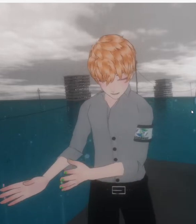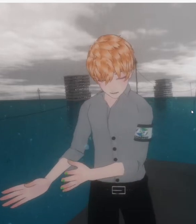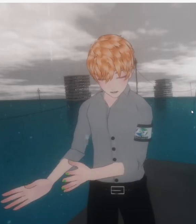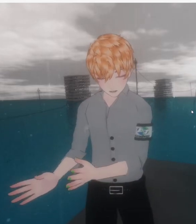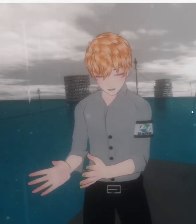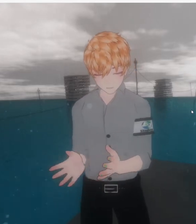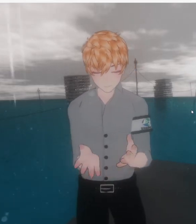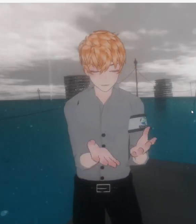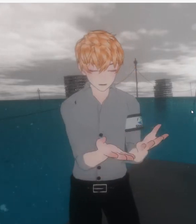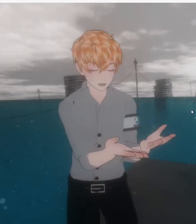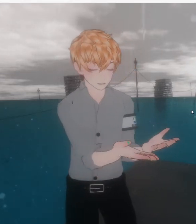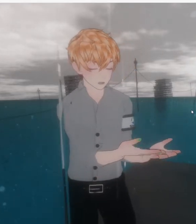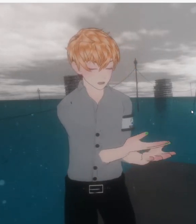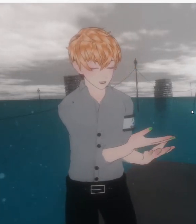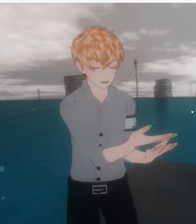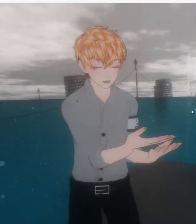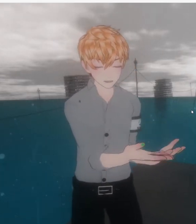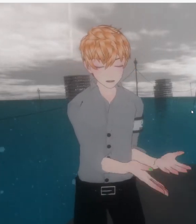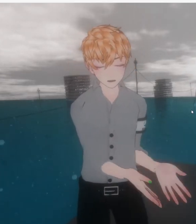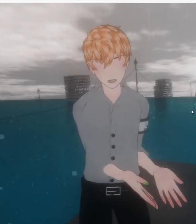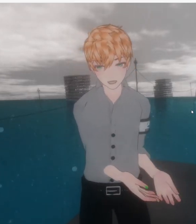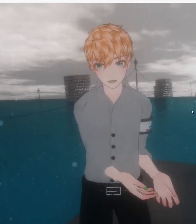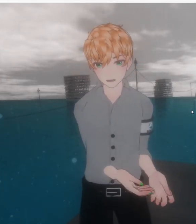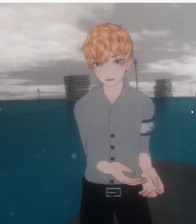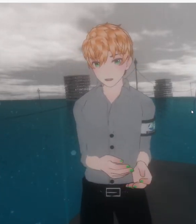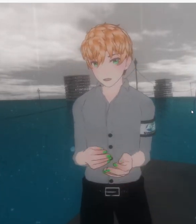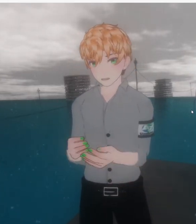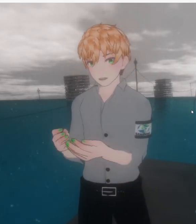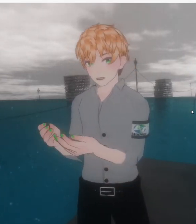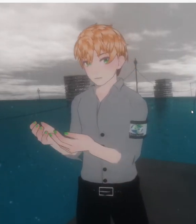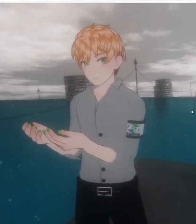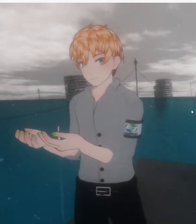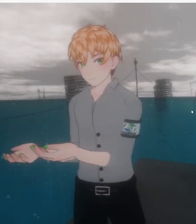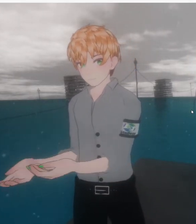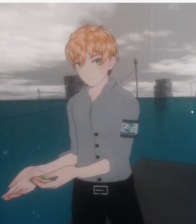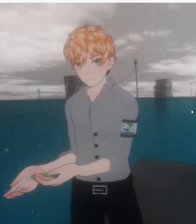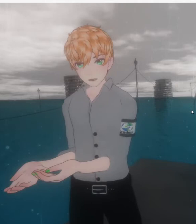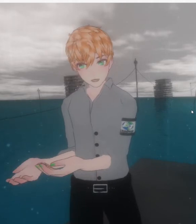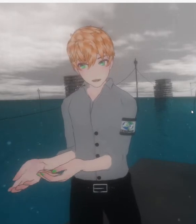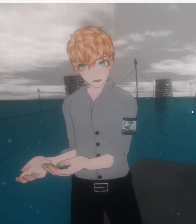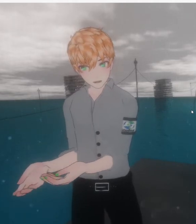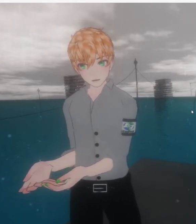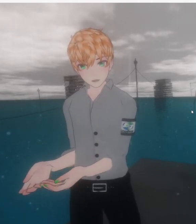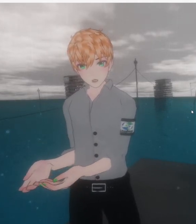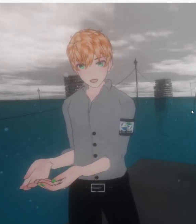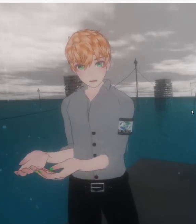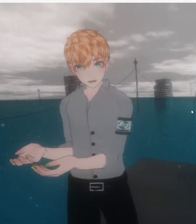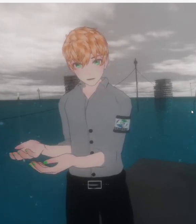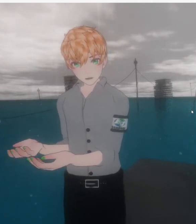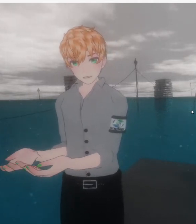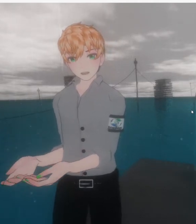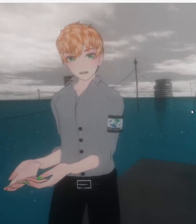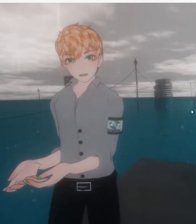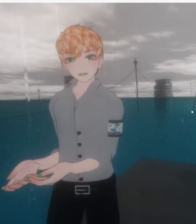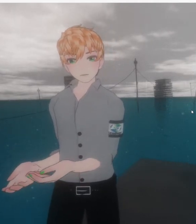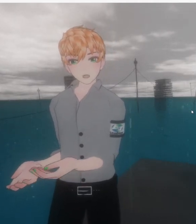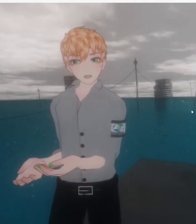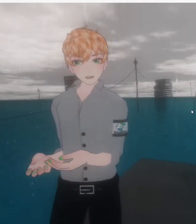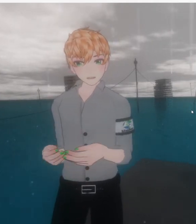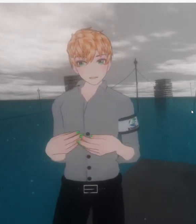there. But when you understand the reality of a situation, you can better form a personal opinion on it, and